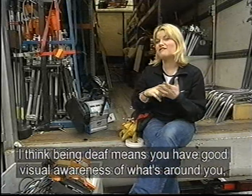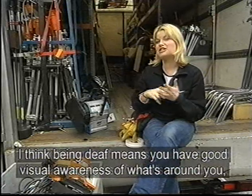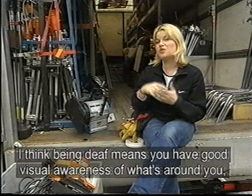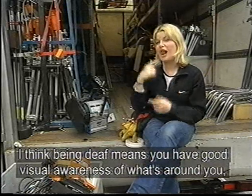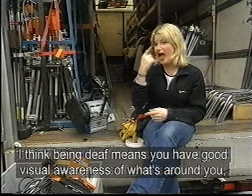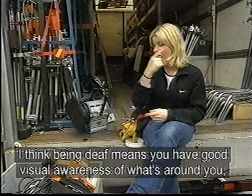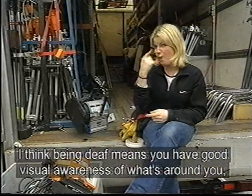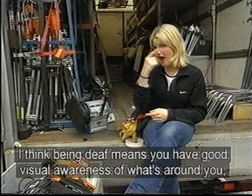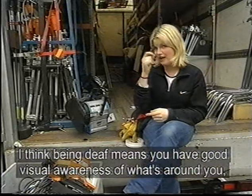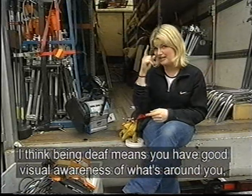Visual awareness